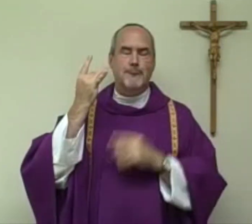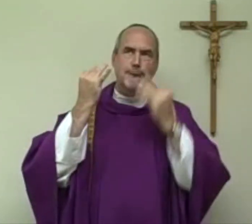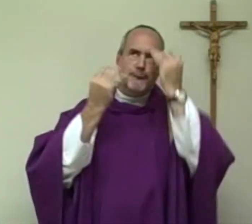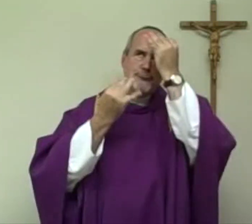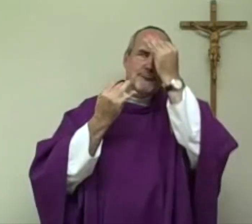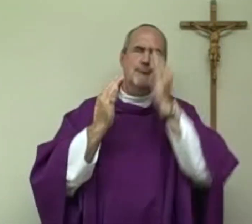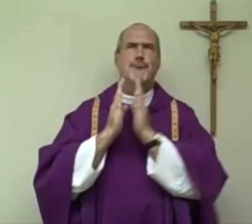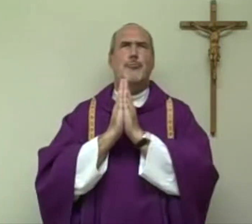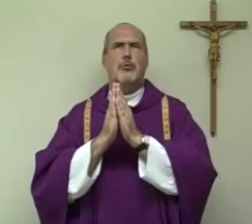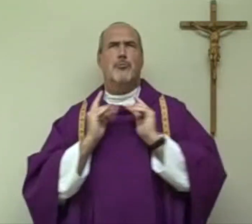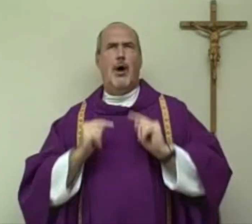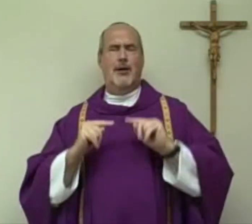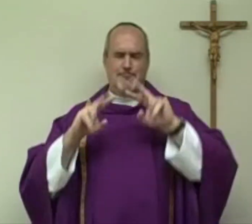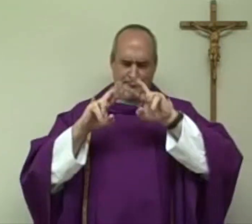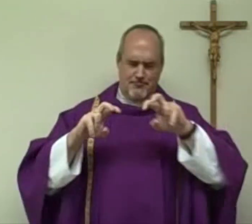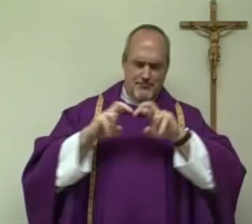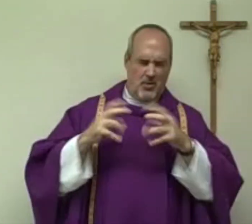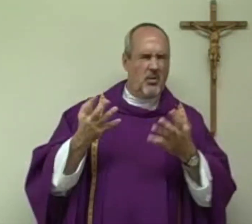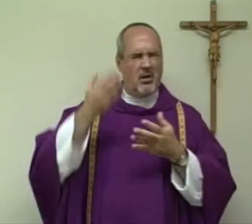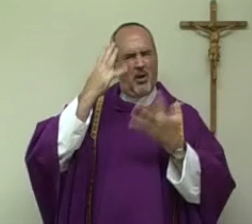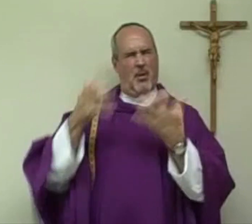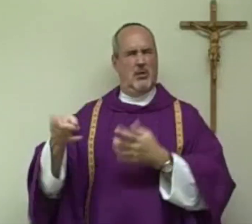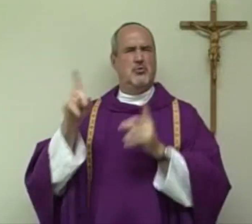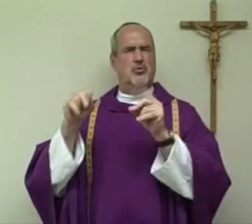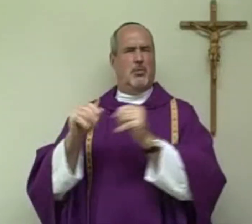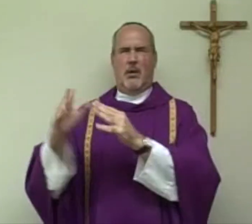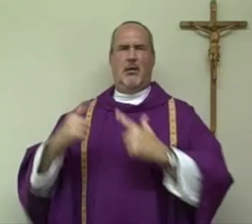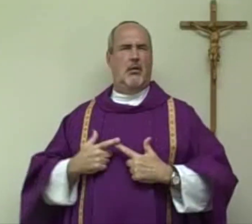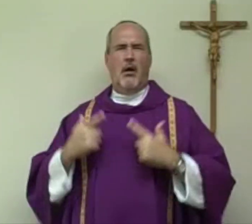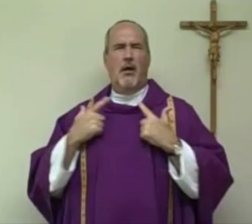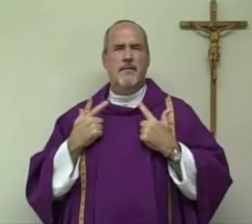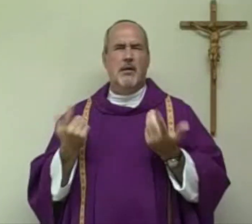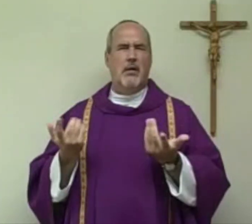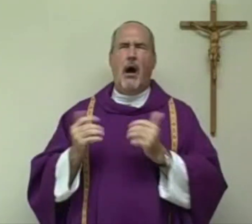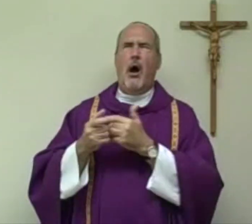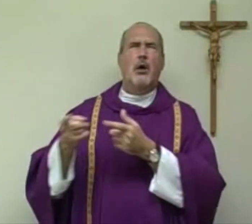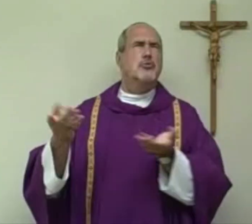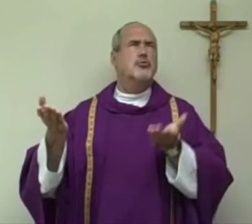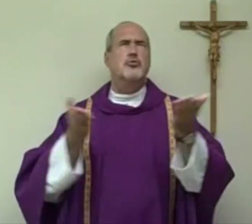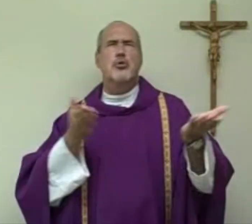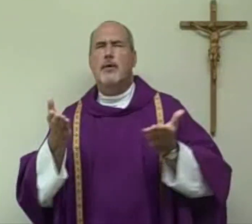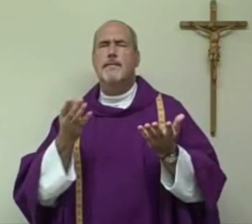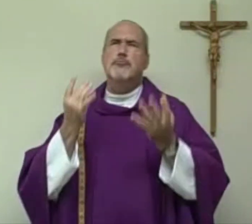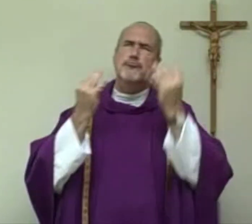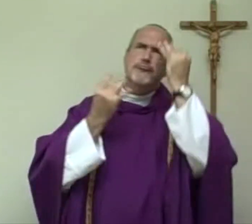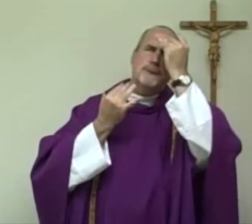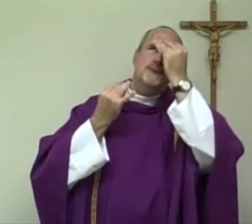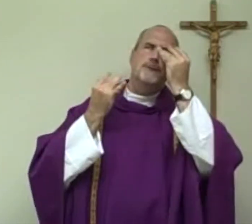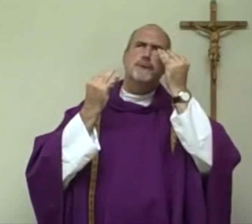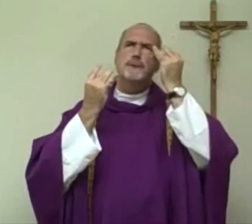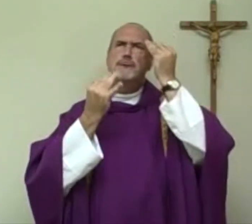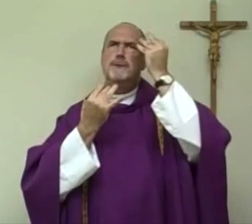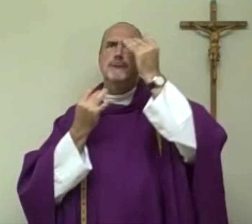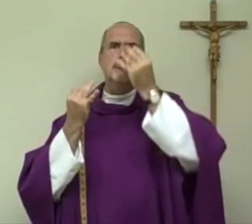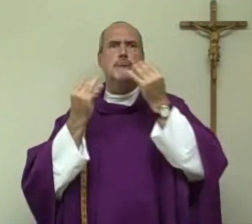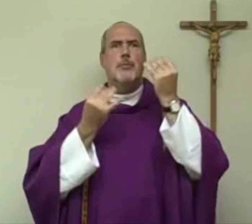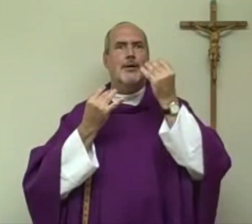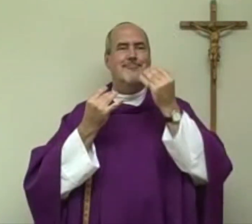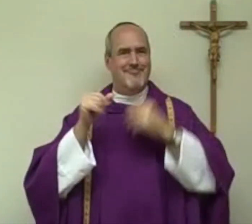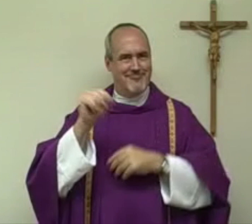into the desert, and he went there to pray and to contemplate what he was to do with his life in terms of how he could